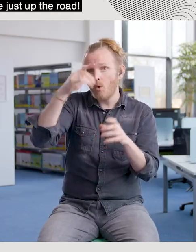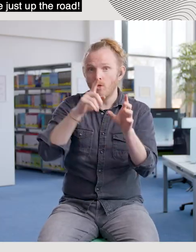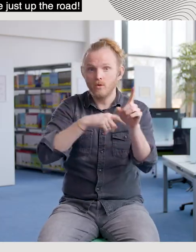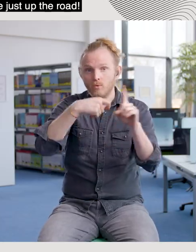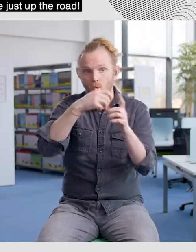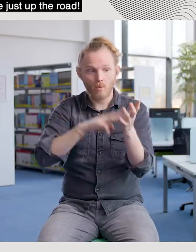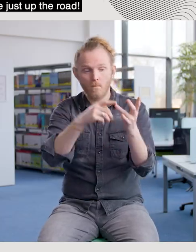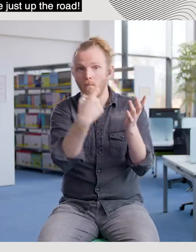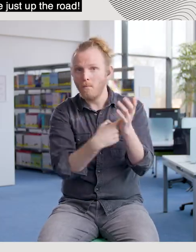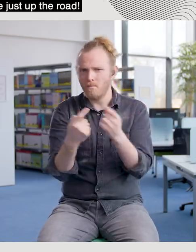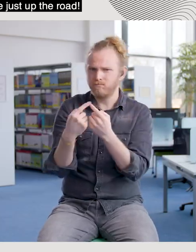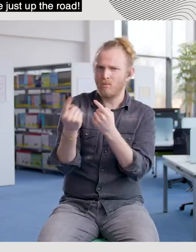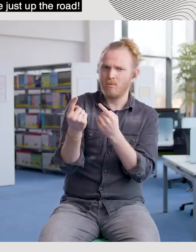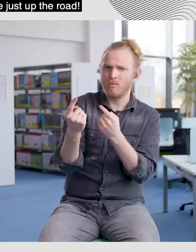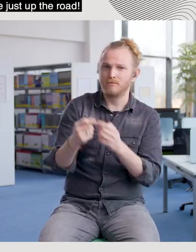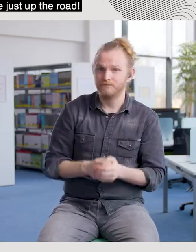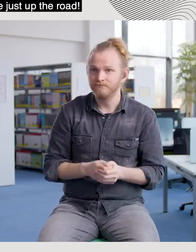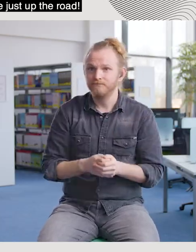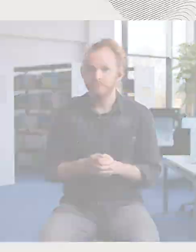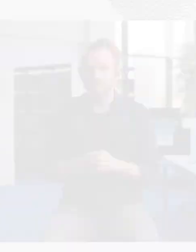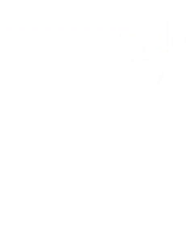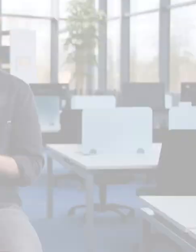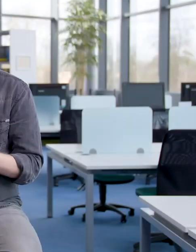And the North York Moors is just up the road.